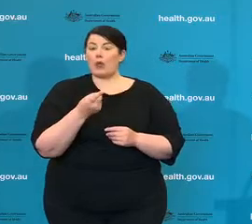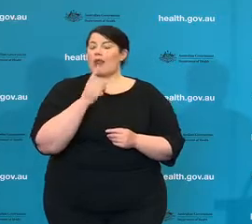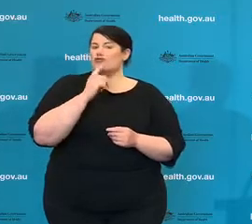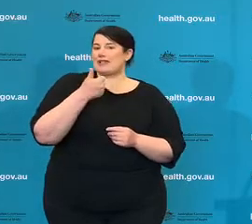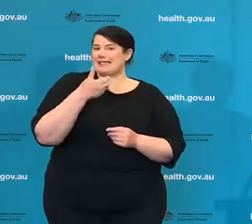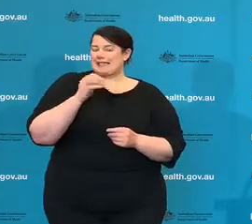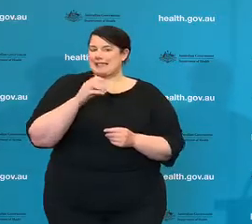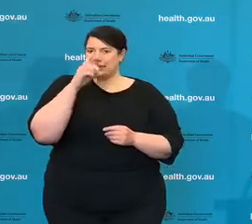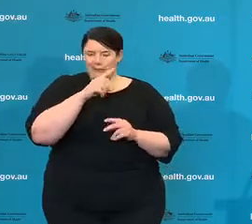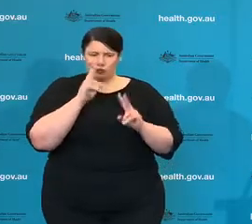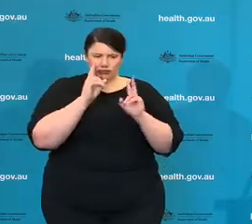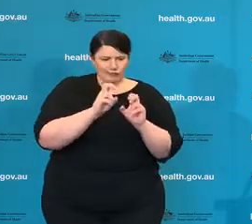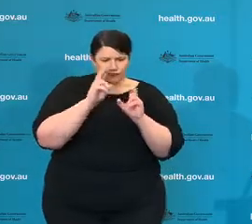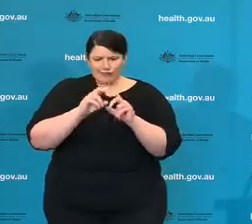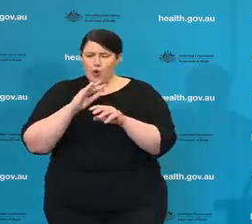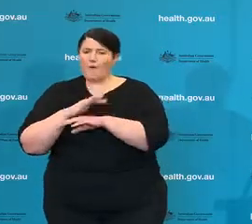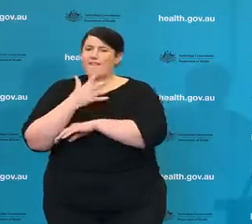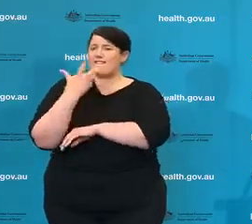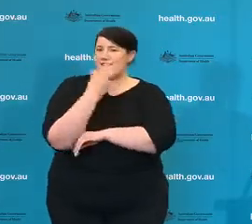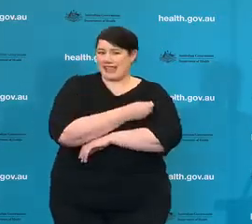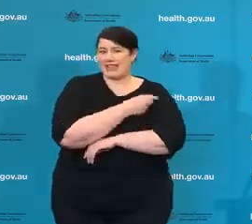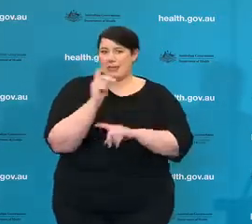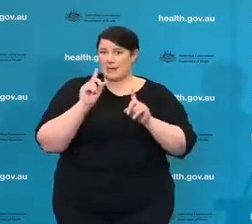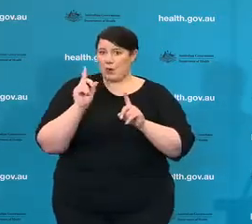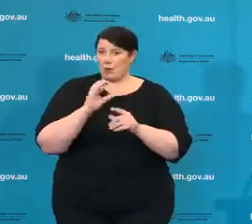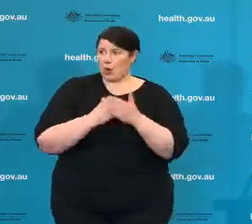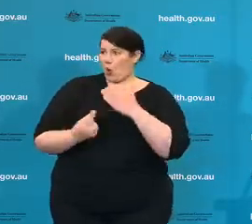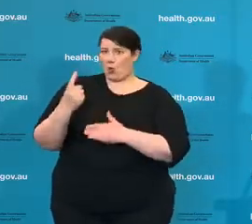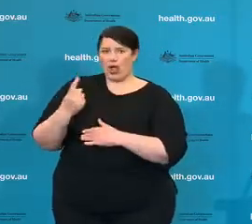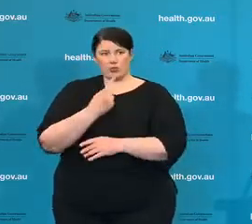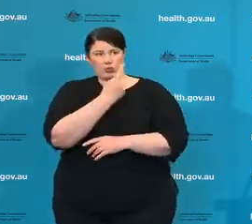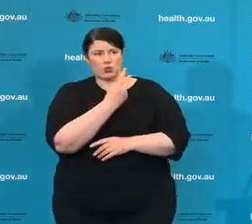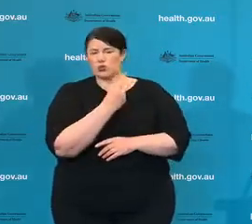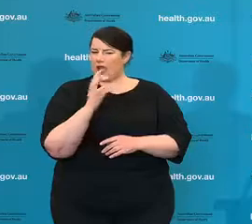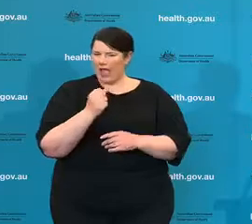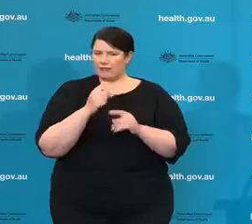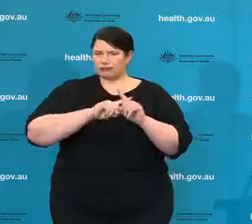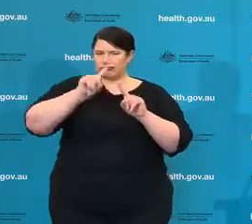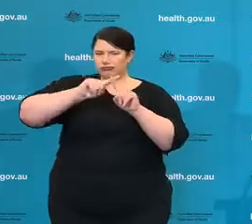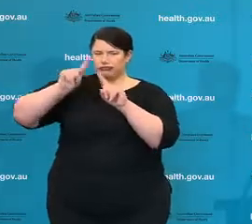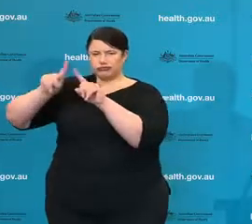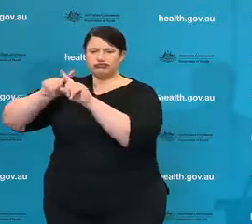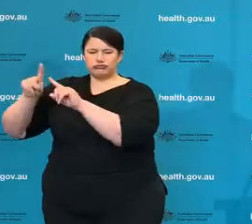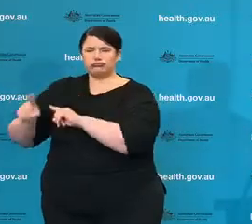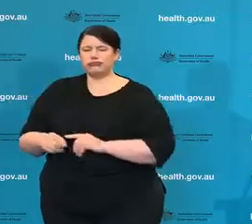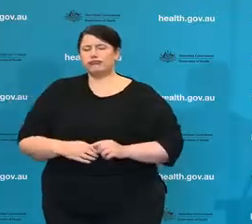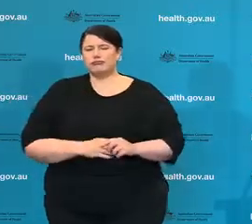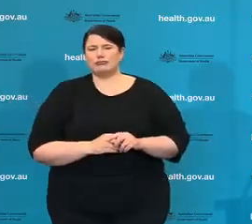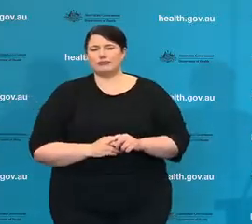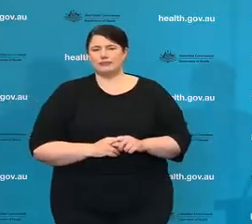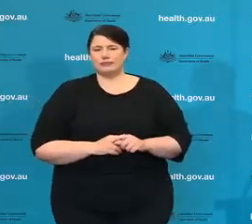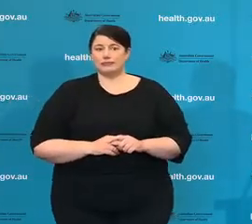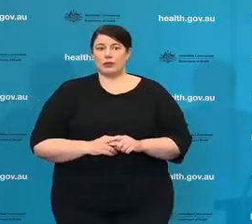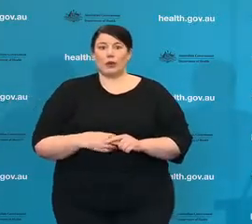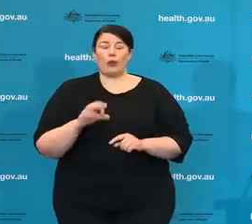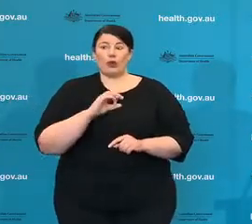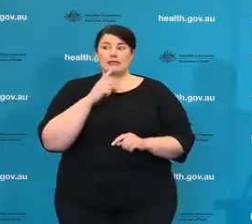others. I wouldn't compare this as though we're going. This is our backup